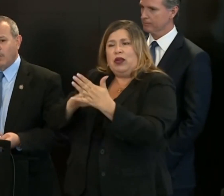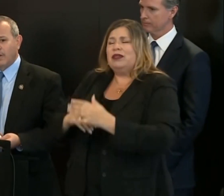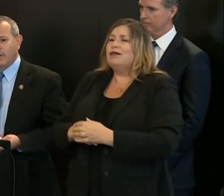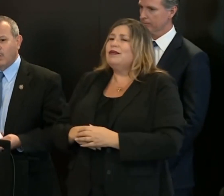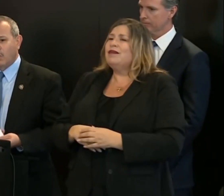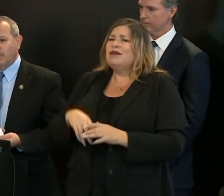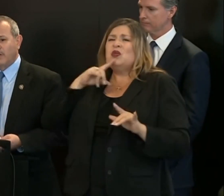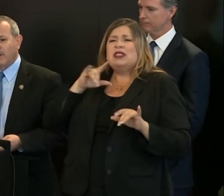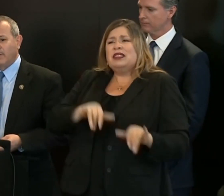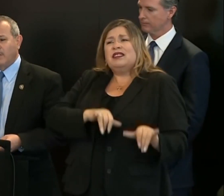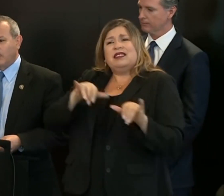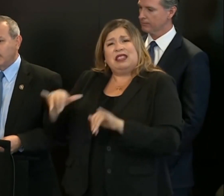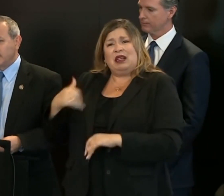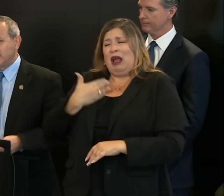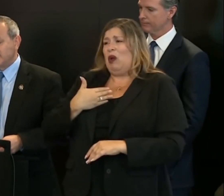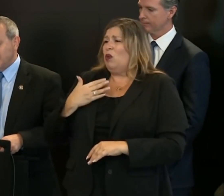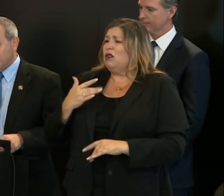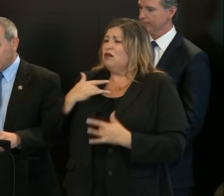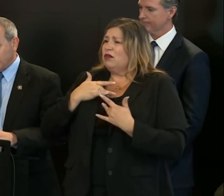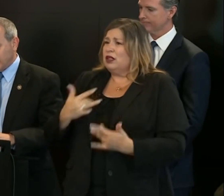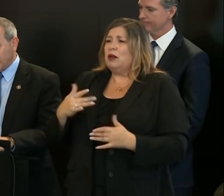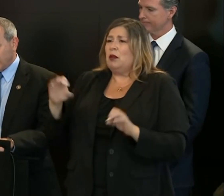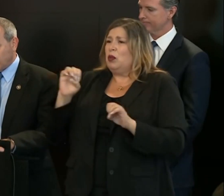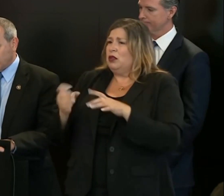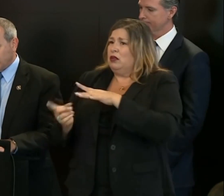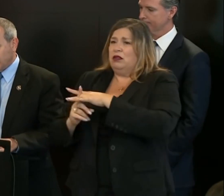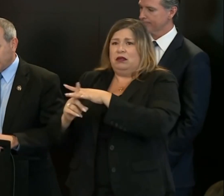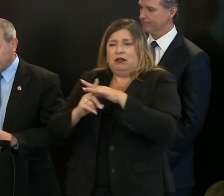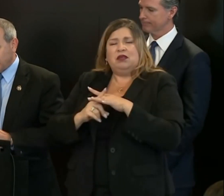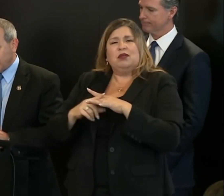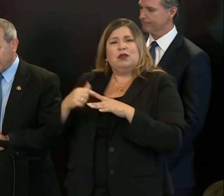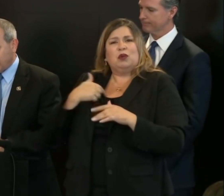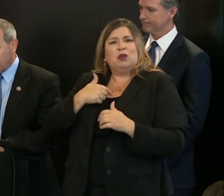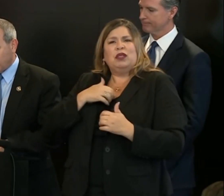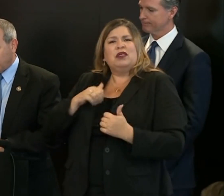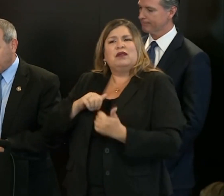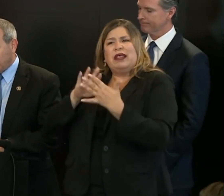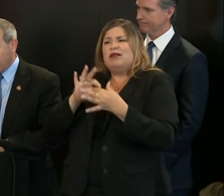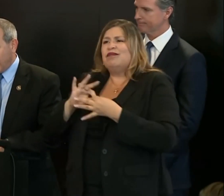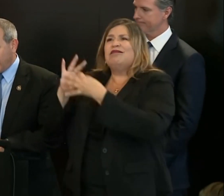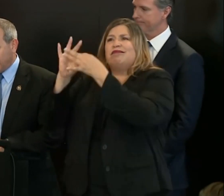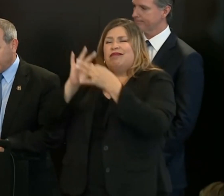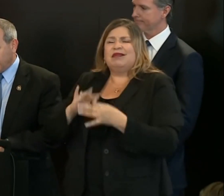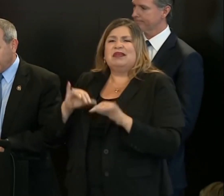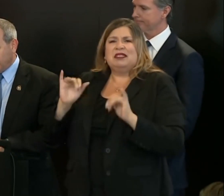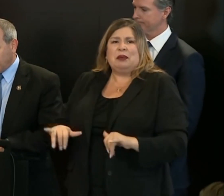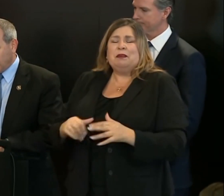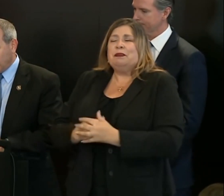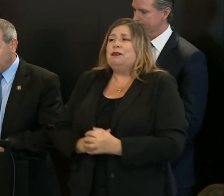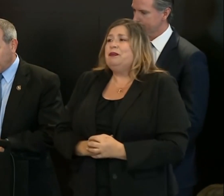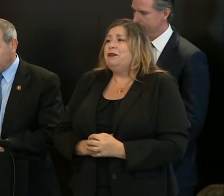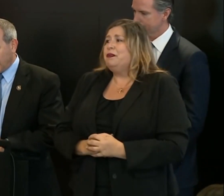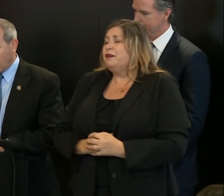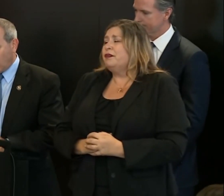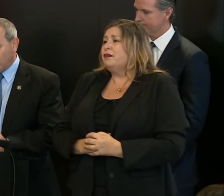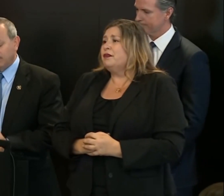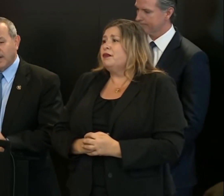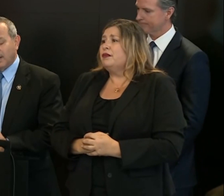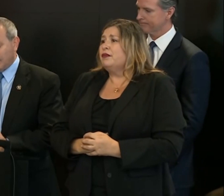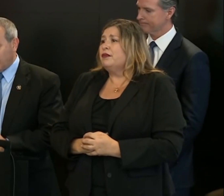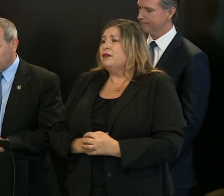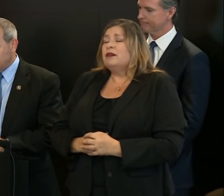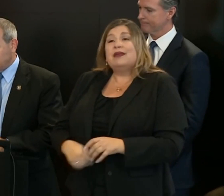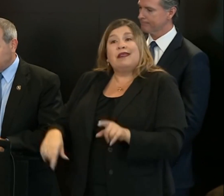in the normal course of emergencies that we routinely face here in California. And like